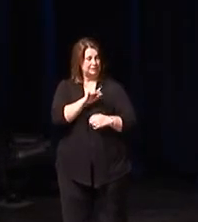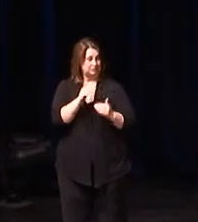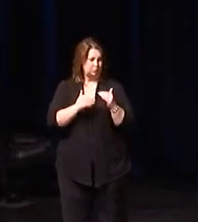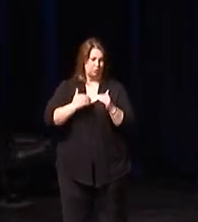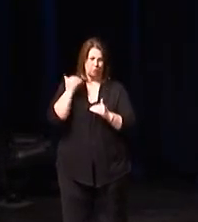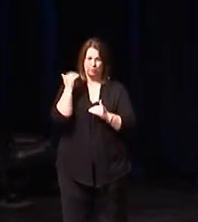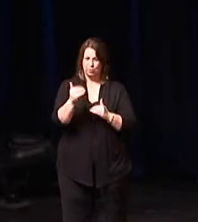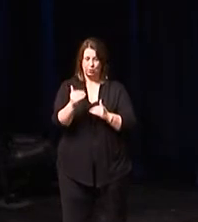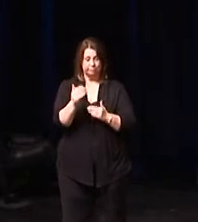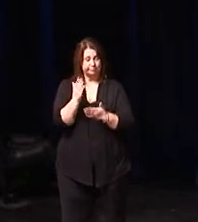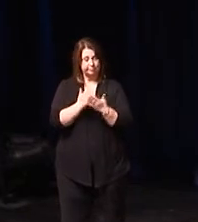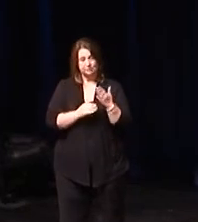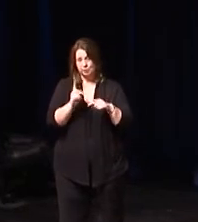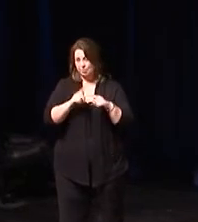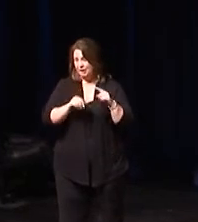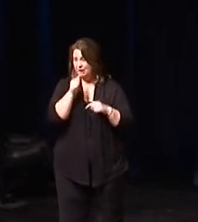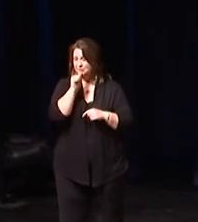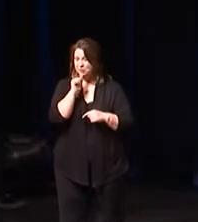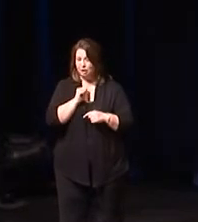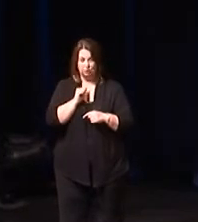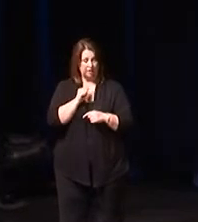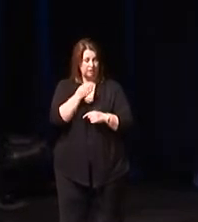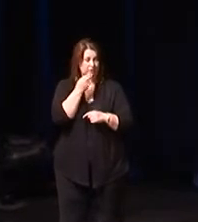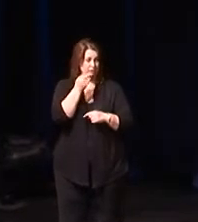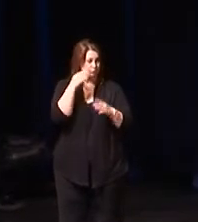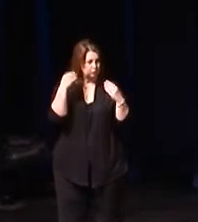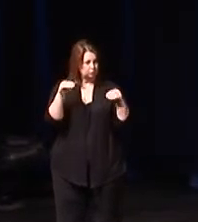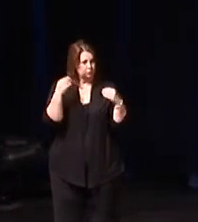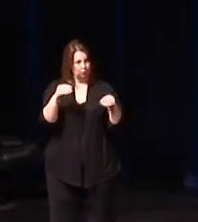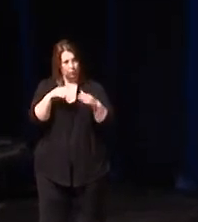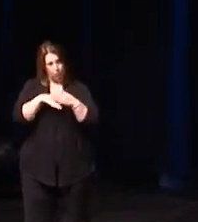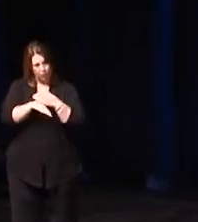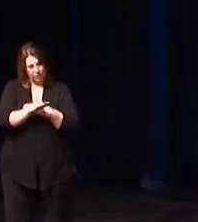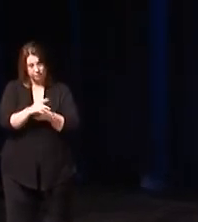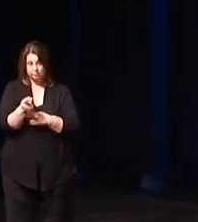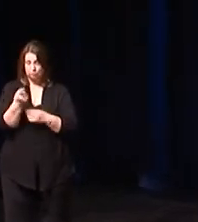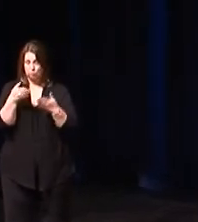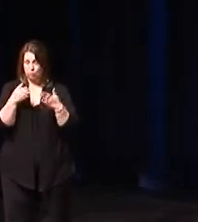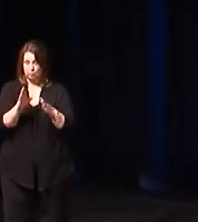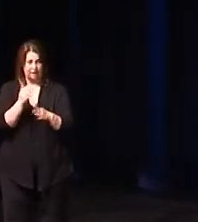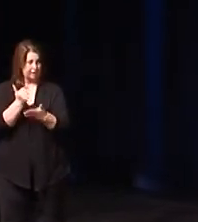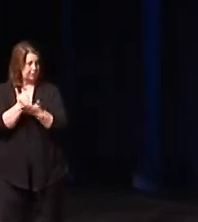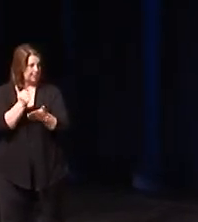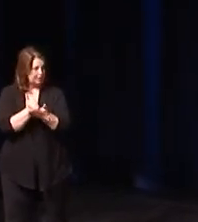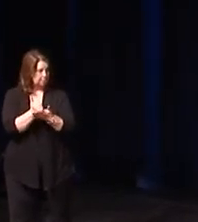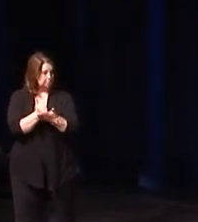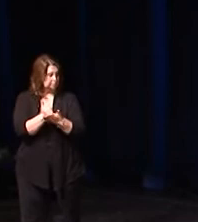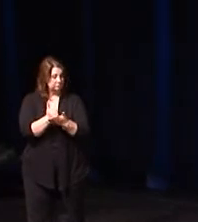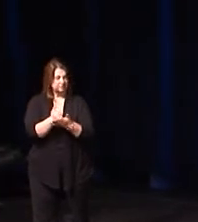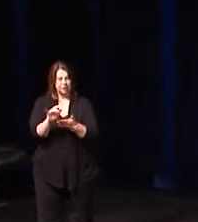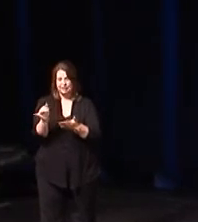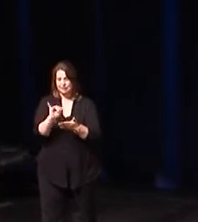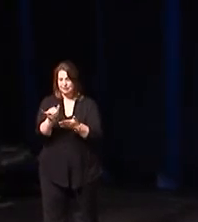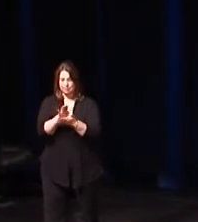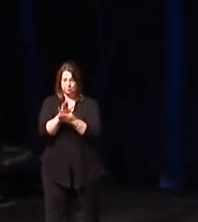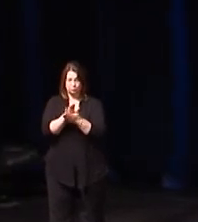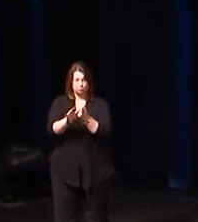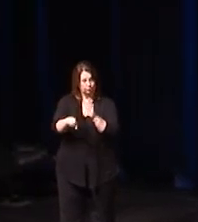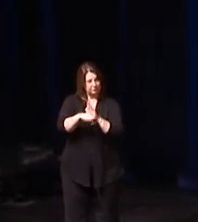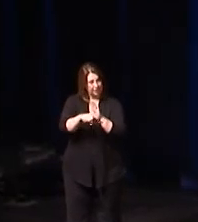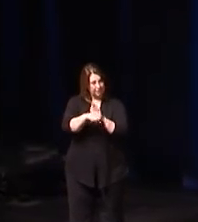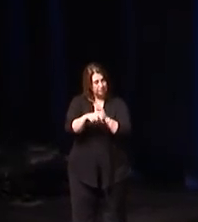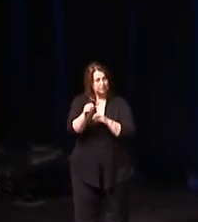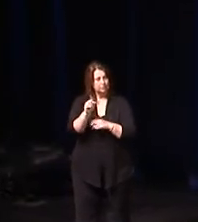can't tolerate going in the big supermarket. And one of the ways to help a child tolerate maybe the school bell or smoke alarm is if the